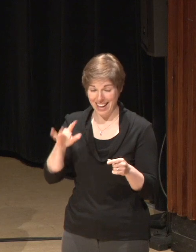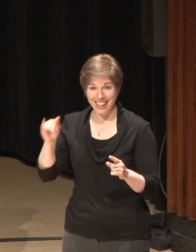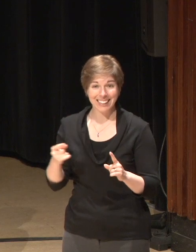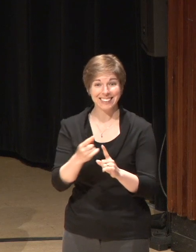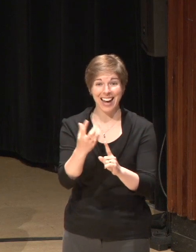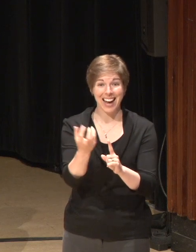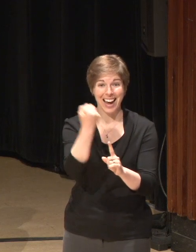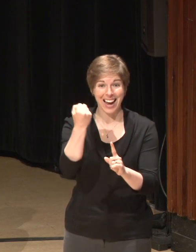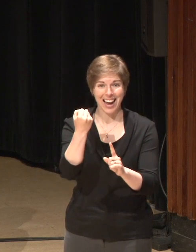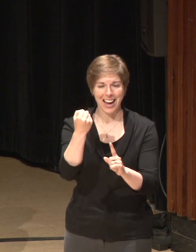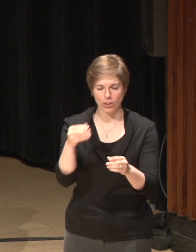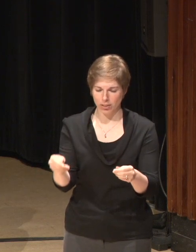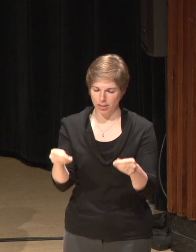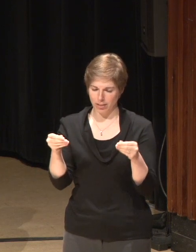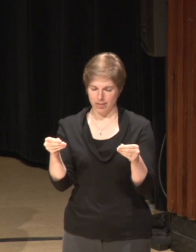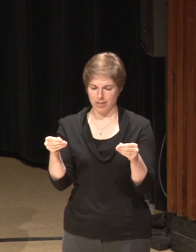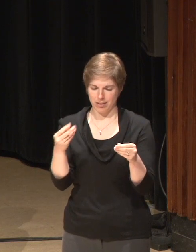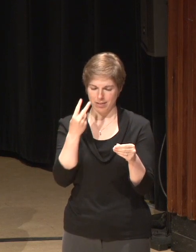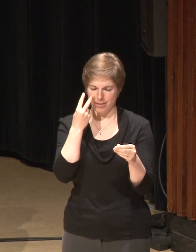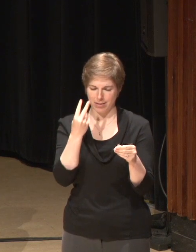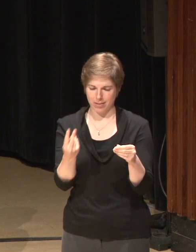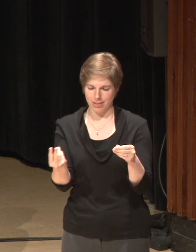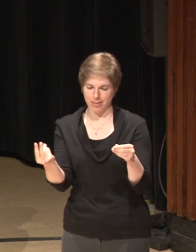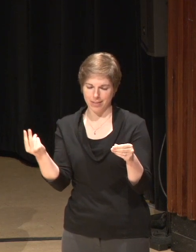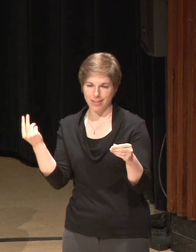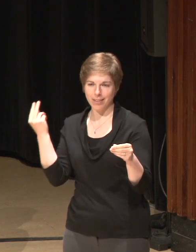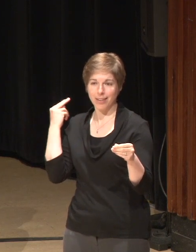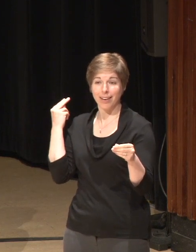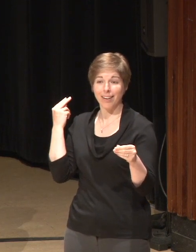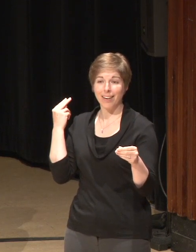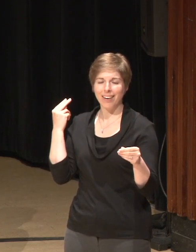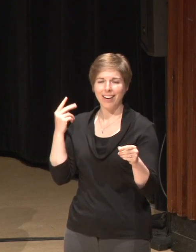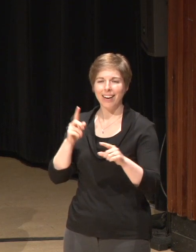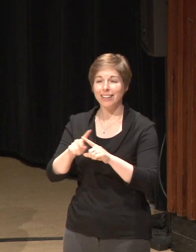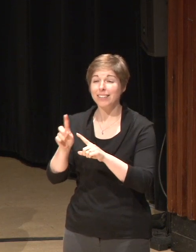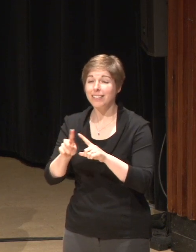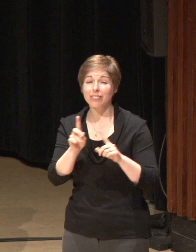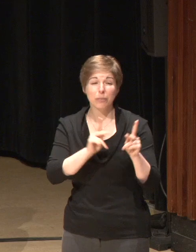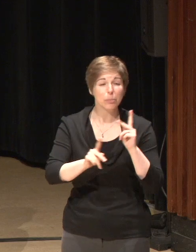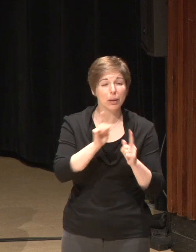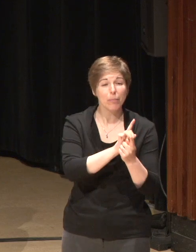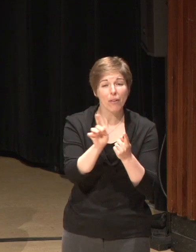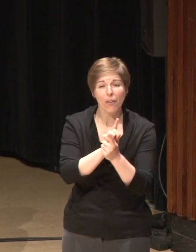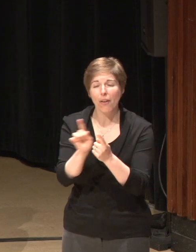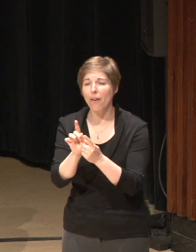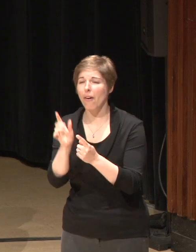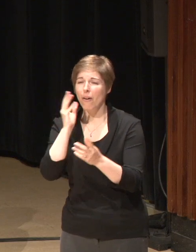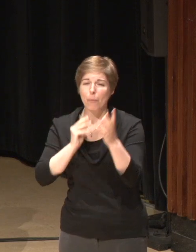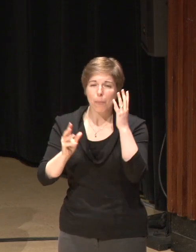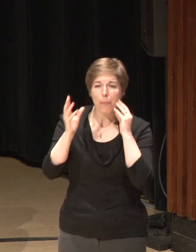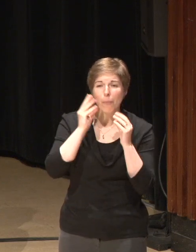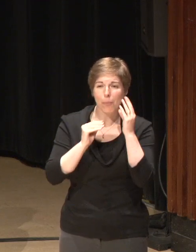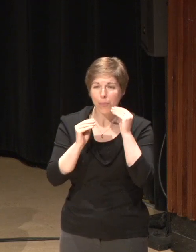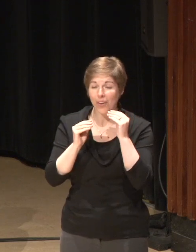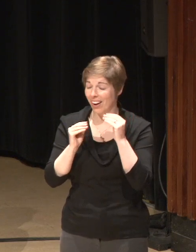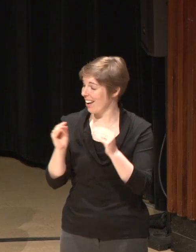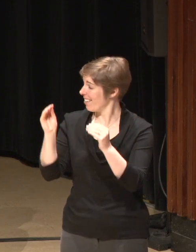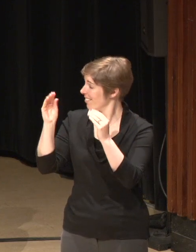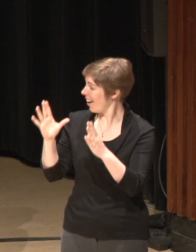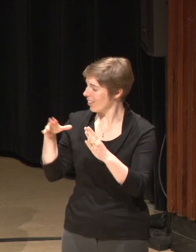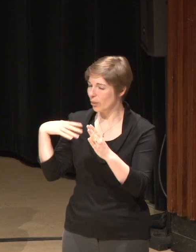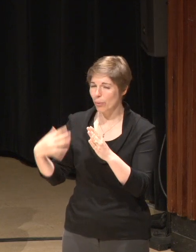a reminder of all the places and faces you have passed in the last few years and the guidance of fantastic